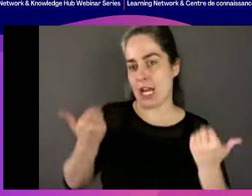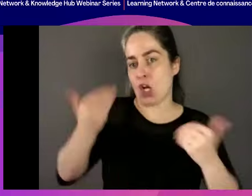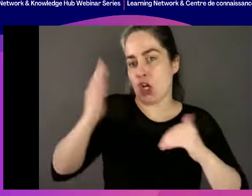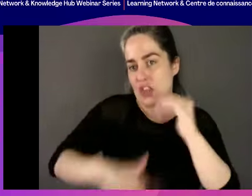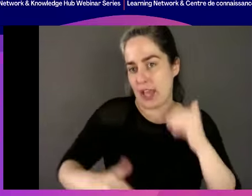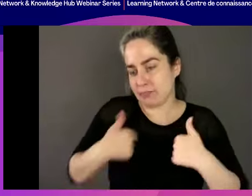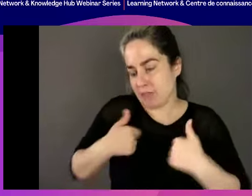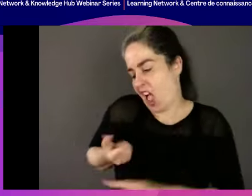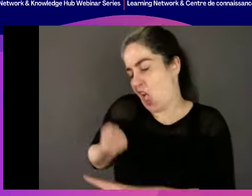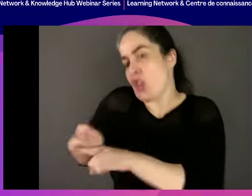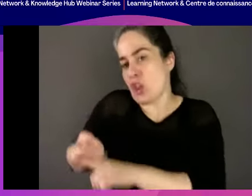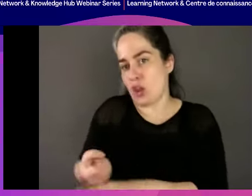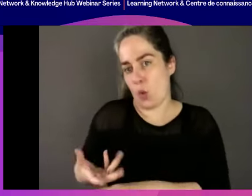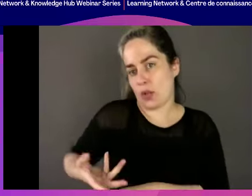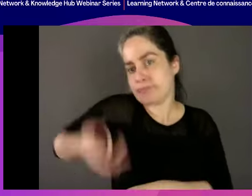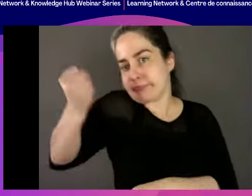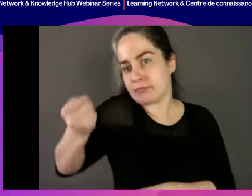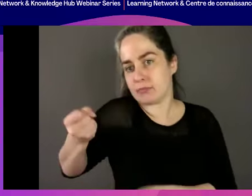something.